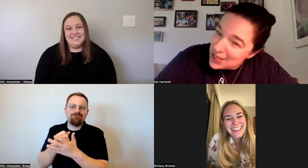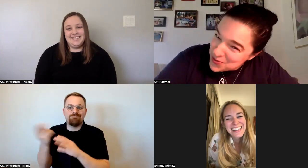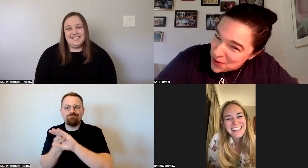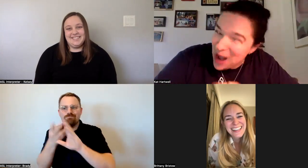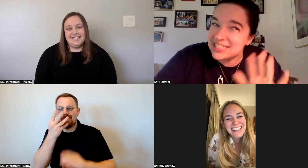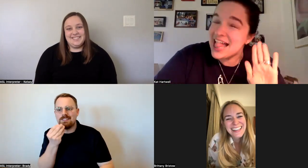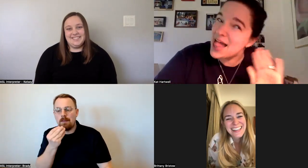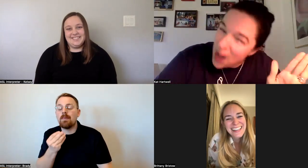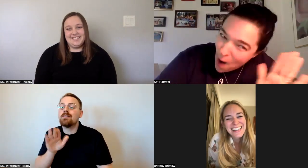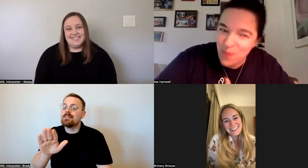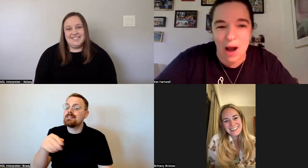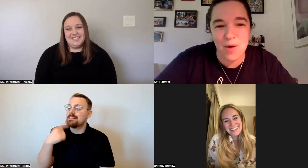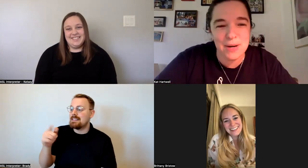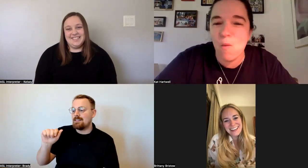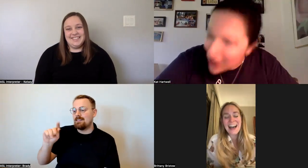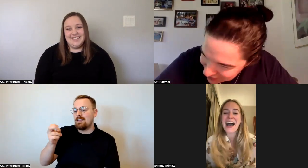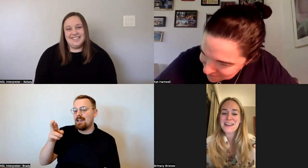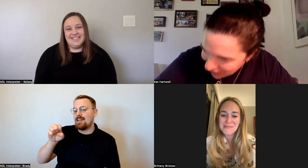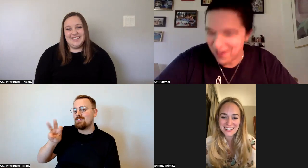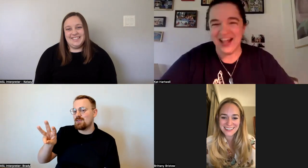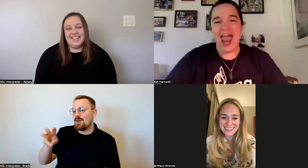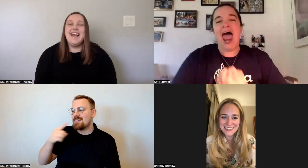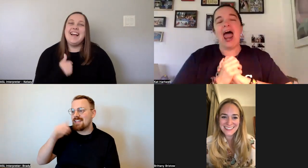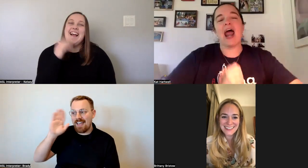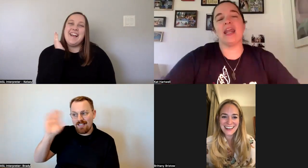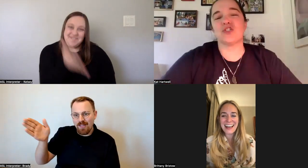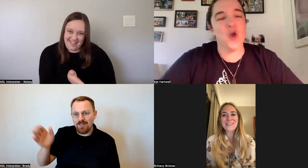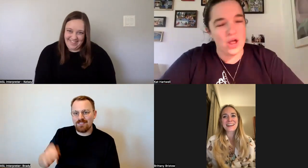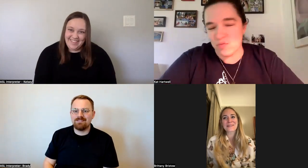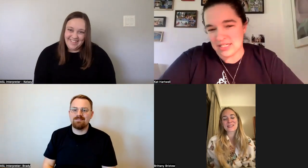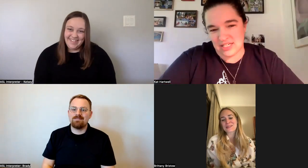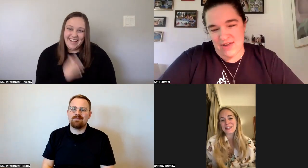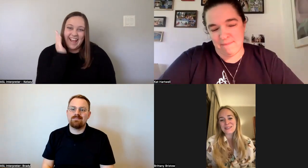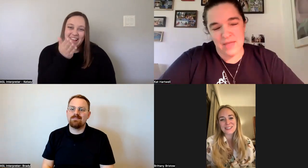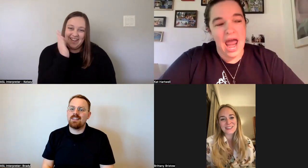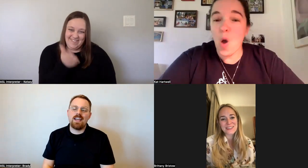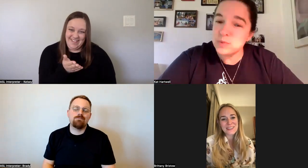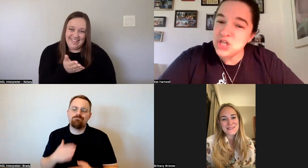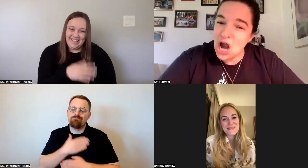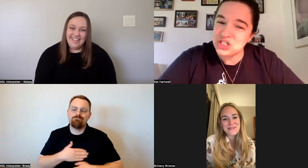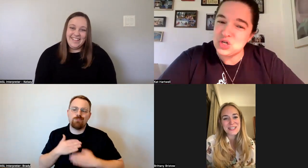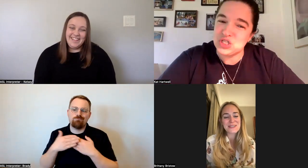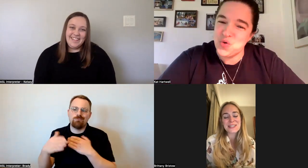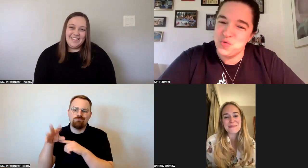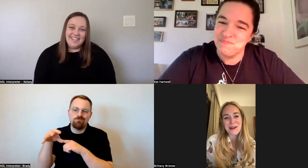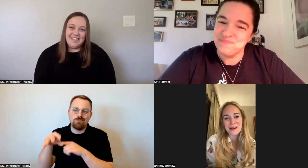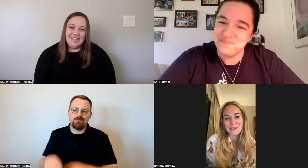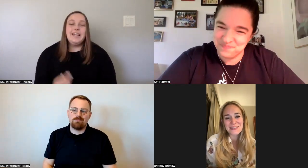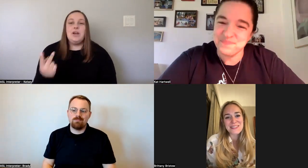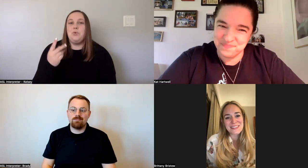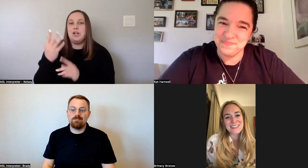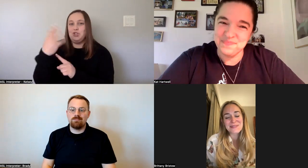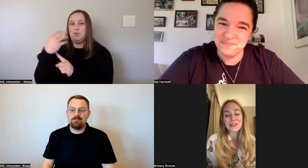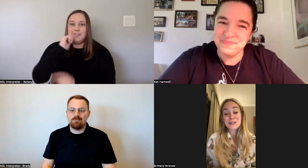tell Andrew I said hello, that would be I wonderful. will. And I enjoy will the rest of it. absolutely. I hope to talk We're to you shooting soon.